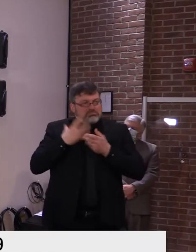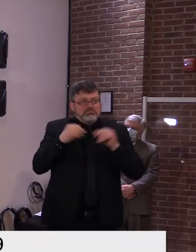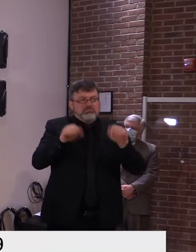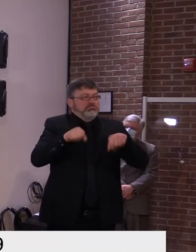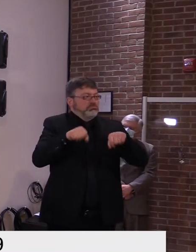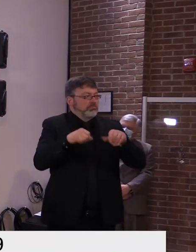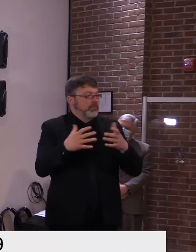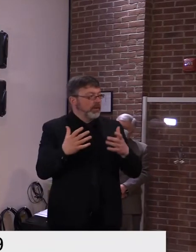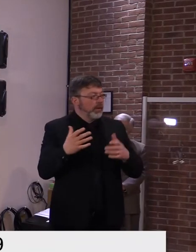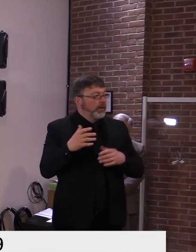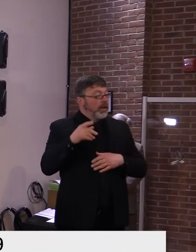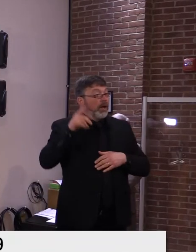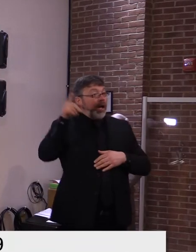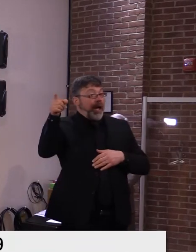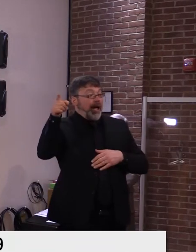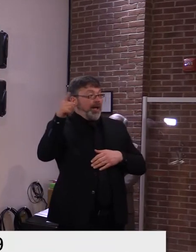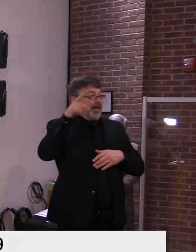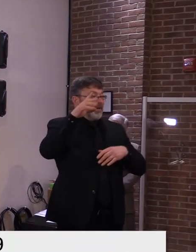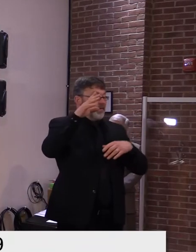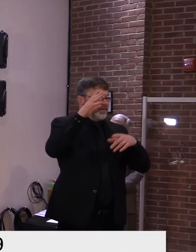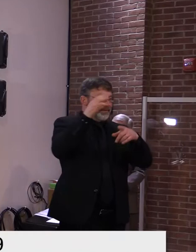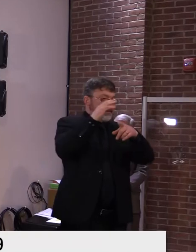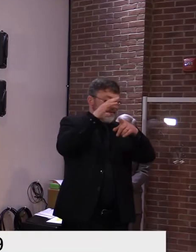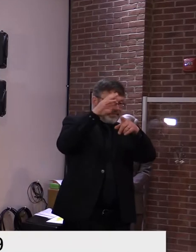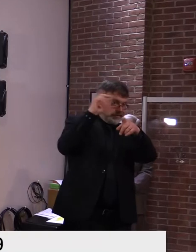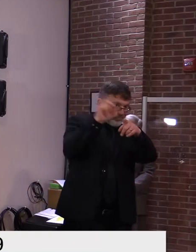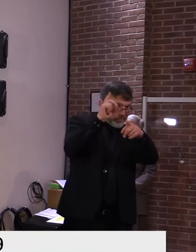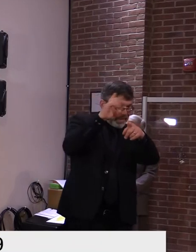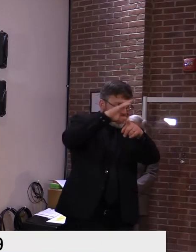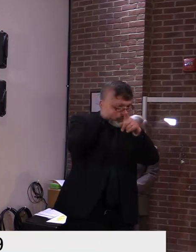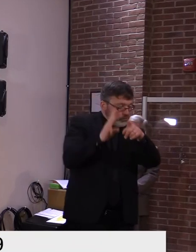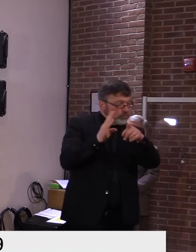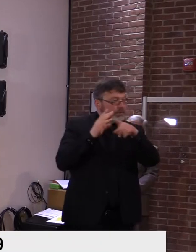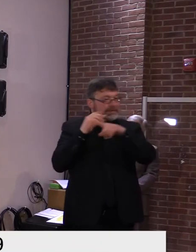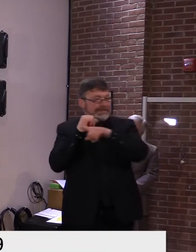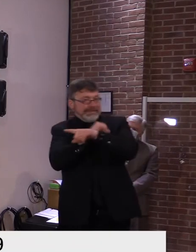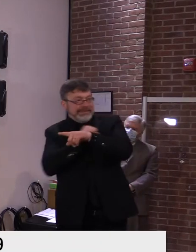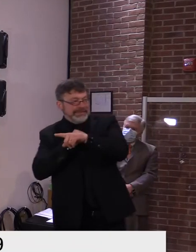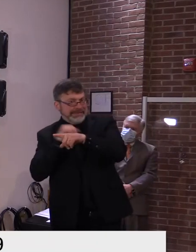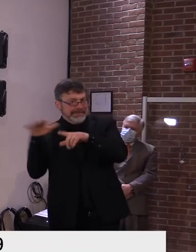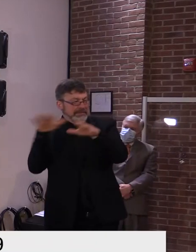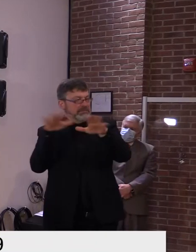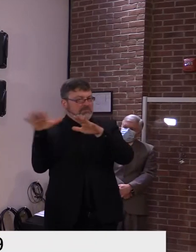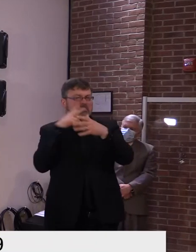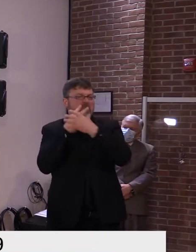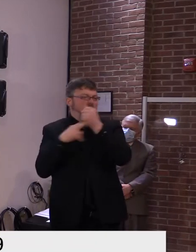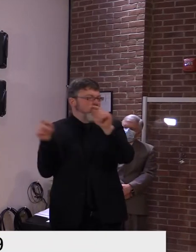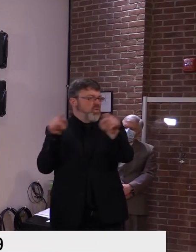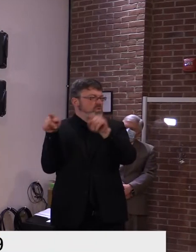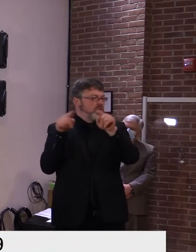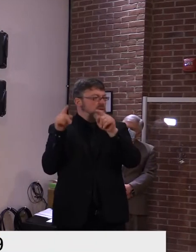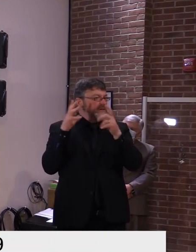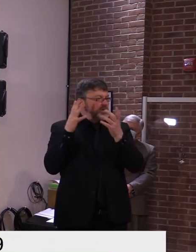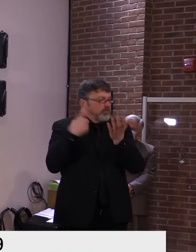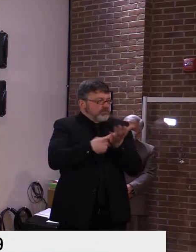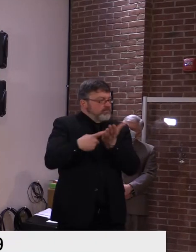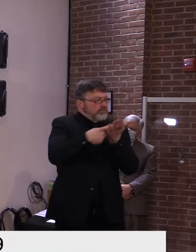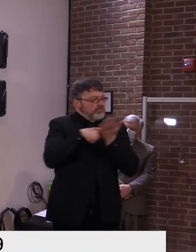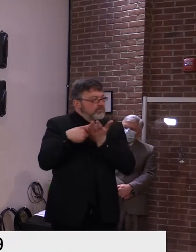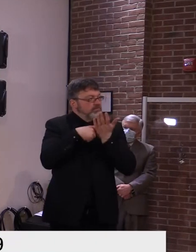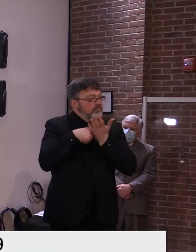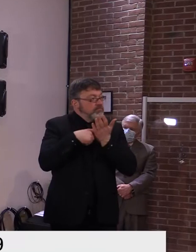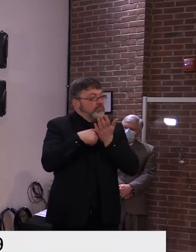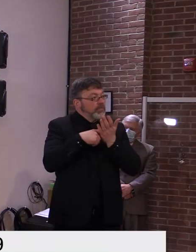get something done. It was alarming to see that it's grown. The unfunded liability has grown from $4.3 to